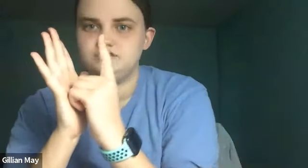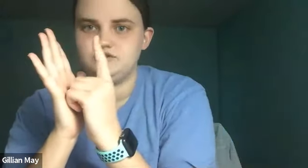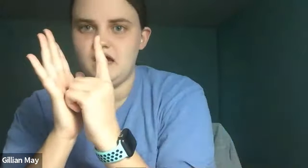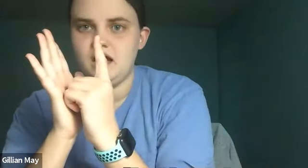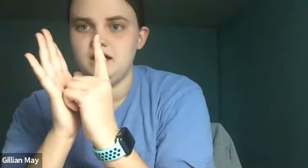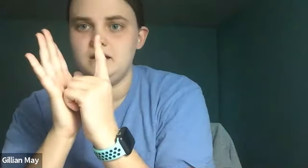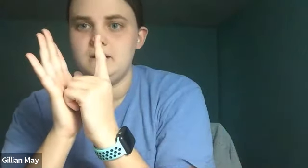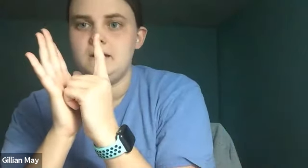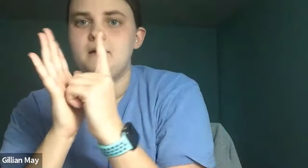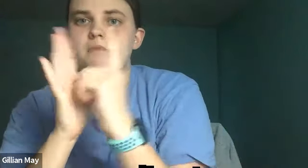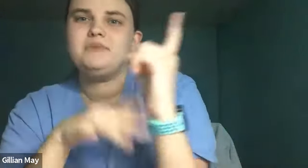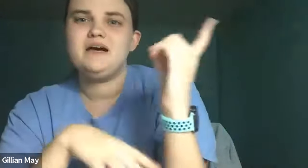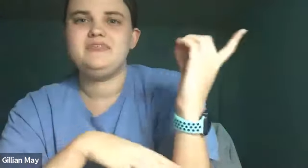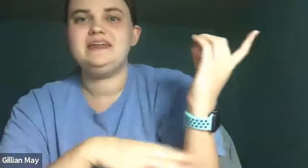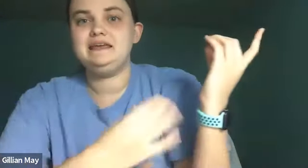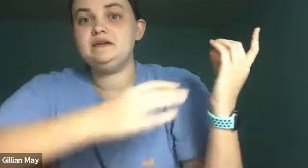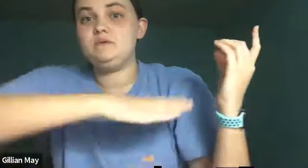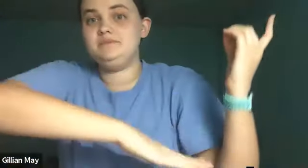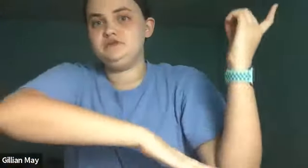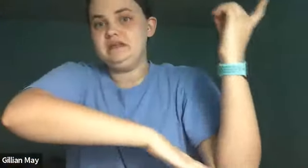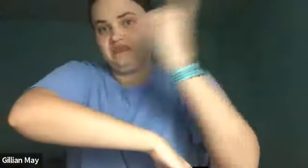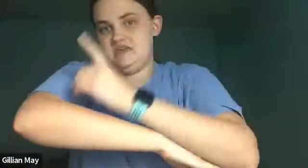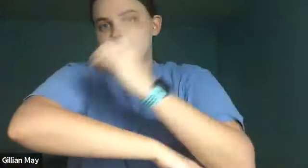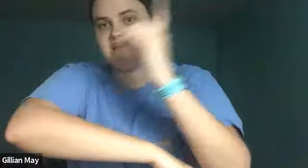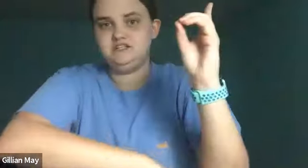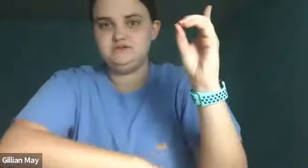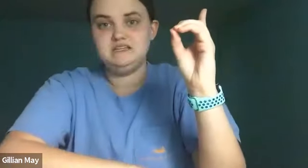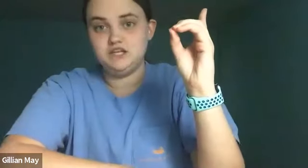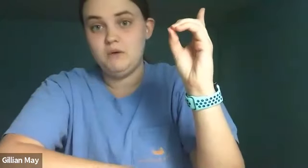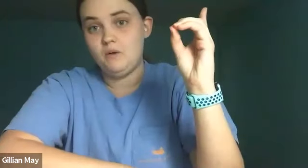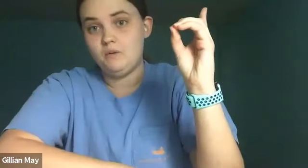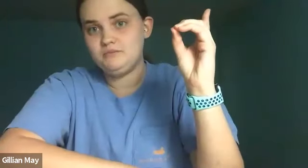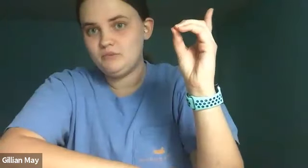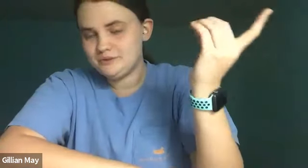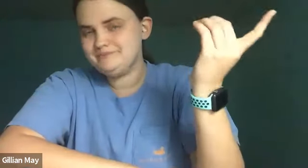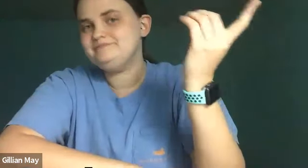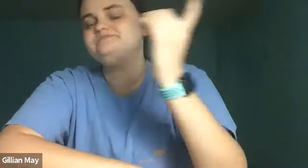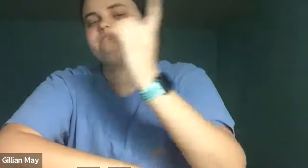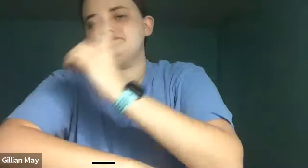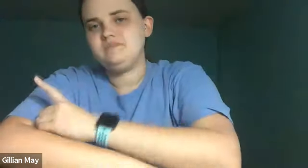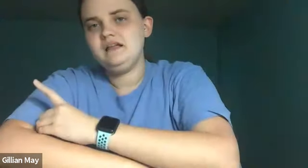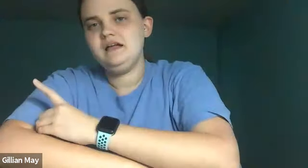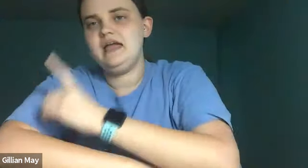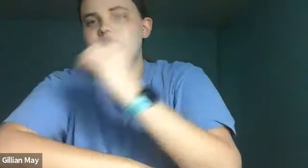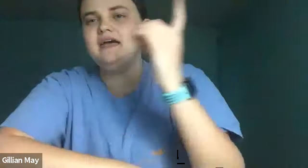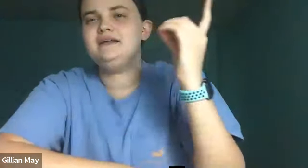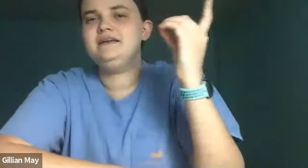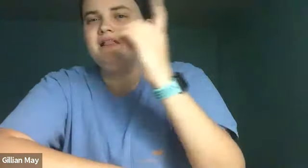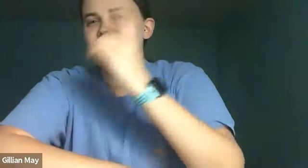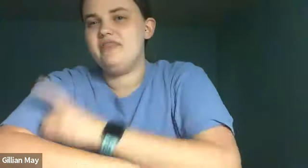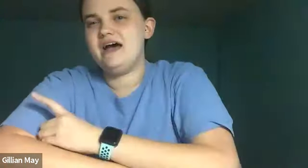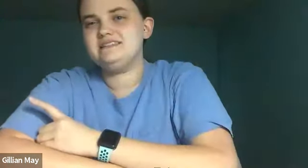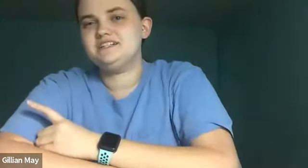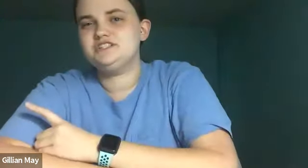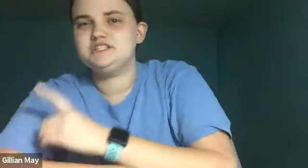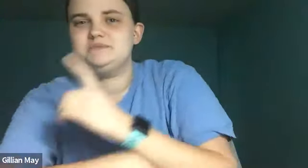do that. But then again, when I'm doing this, I do tend to go outward more. And that's actually just